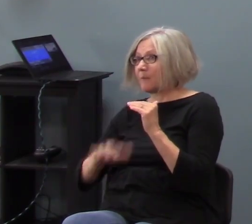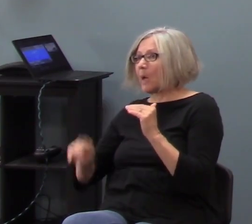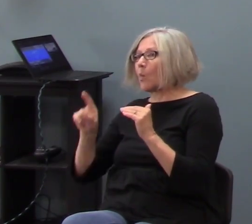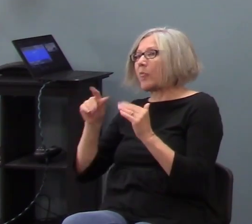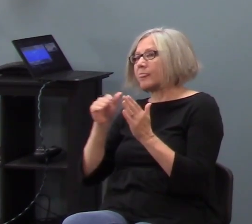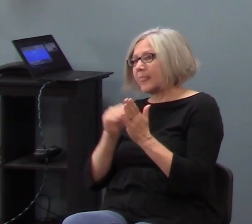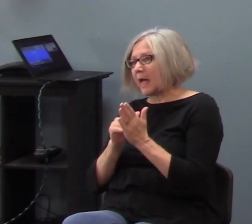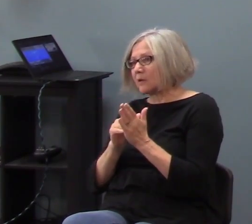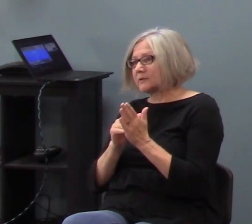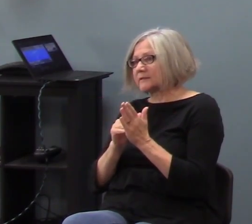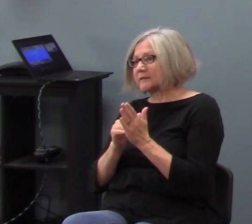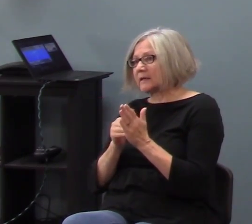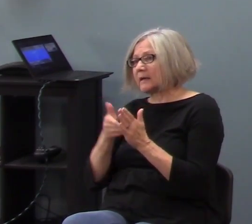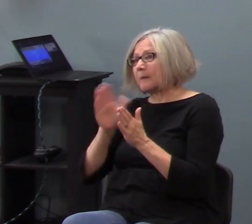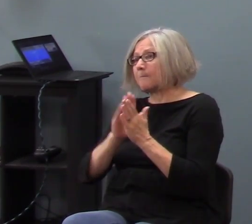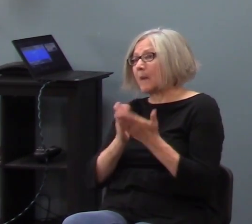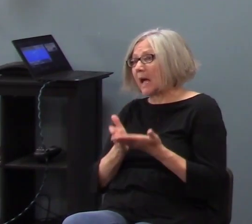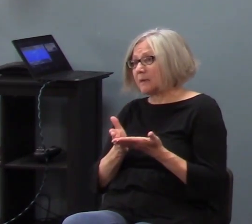text.